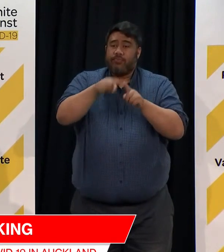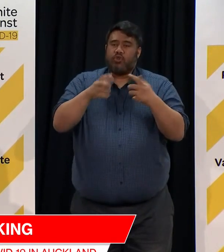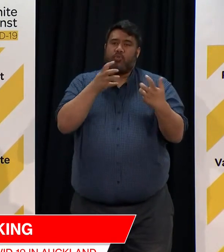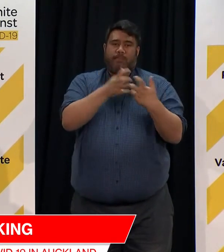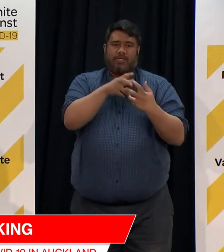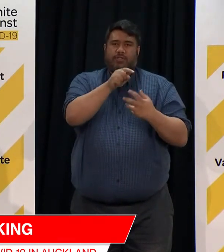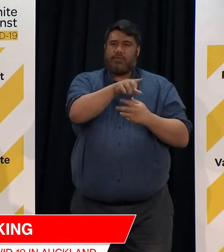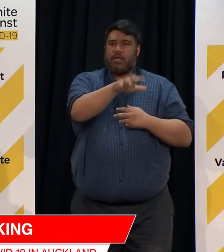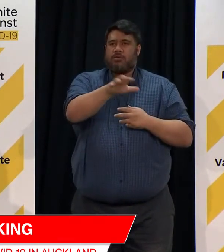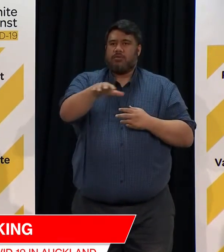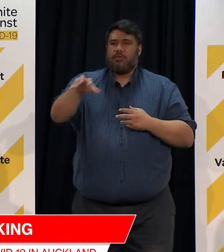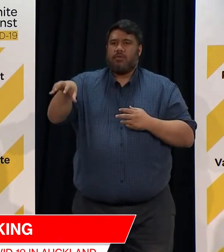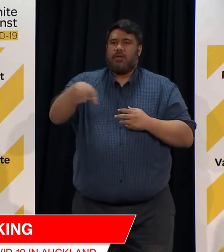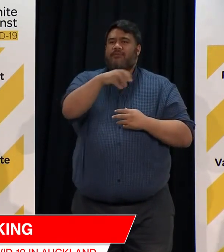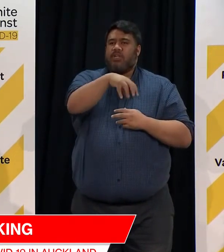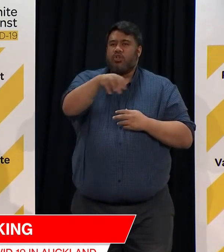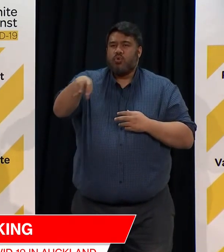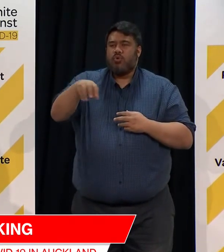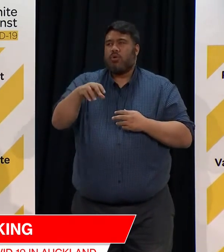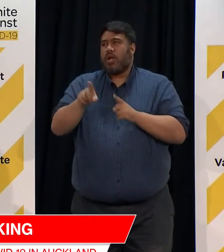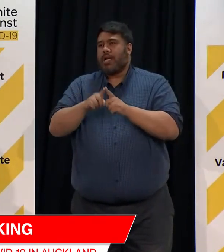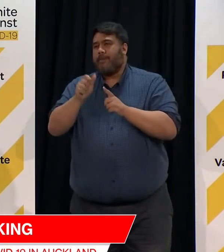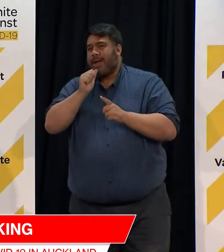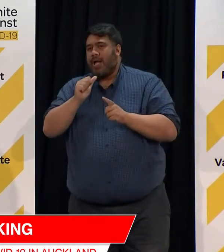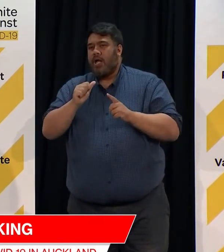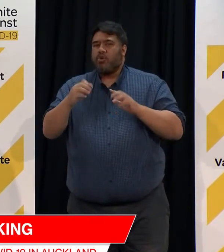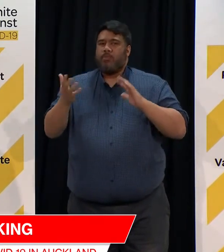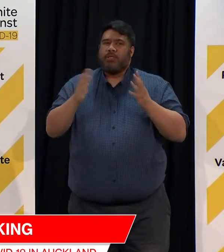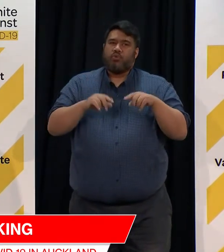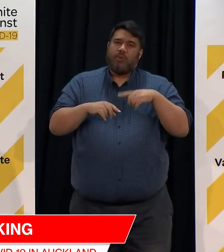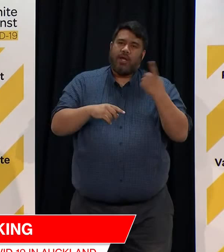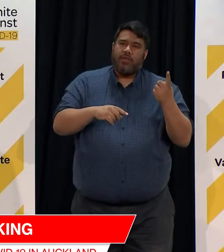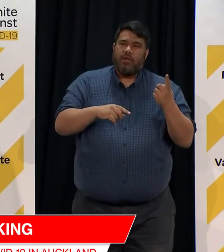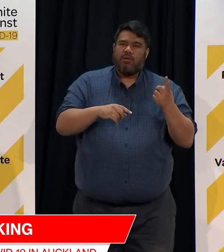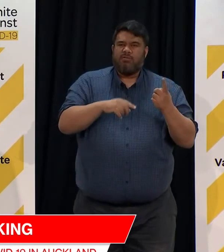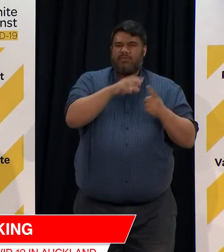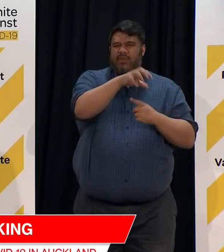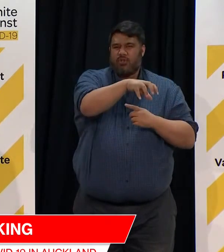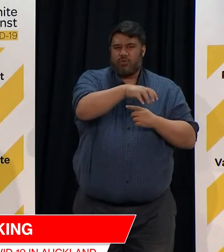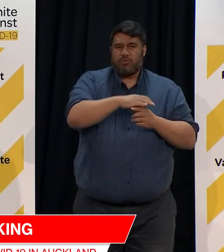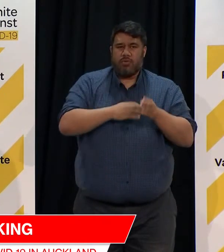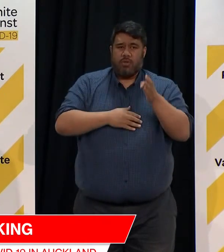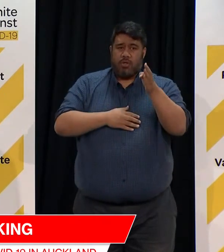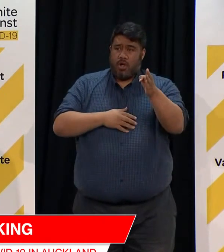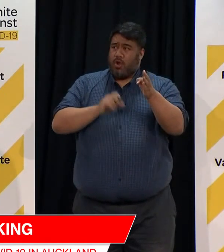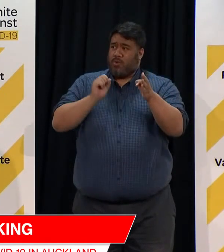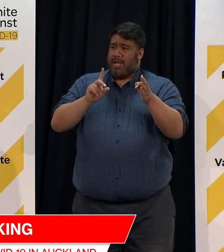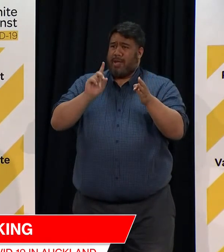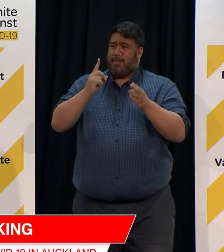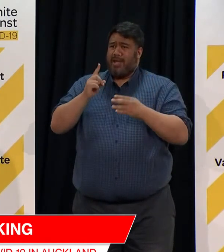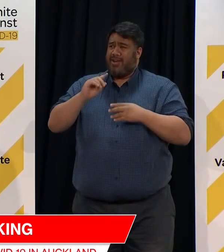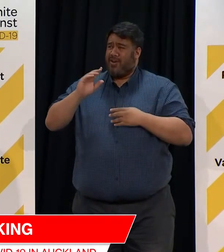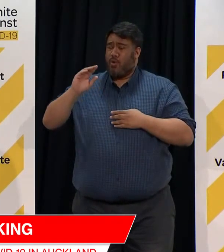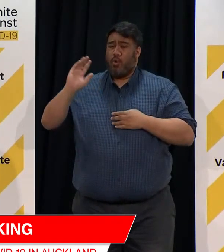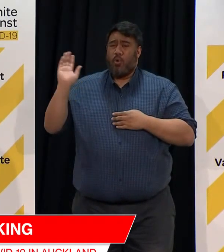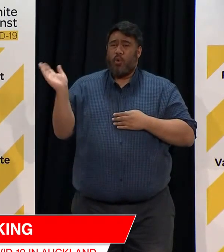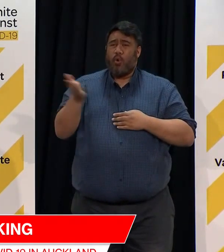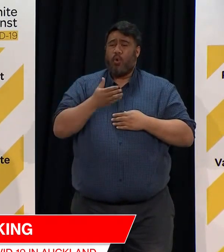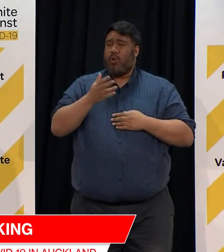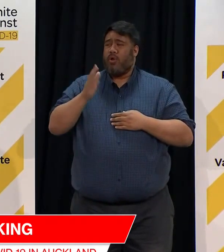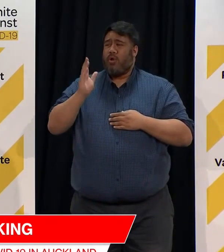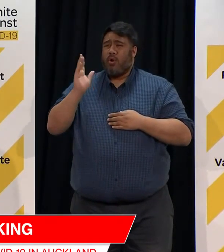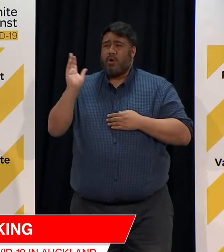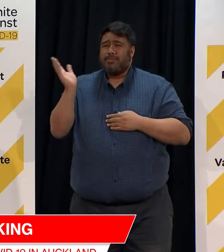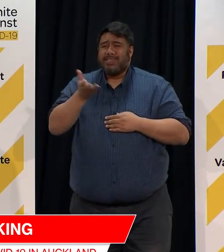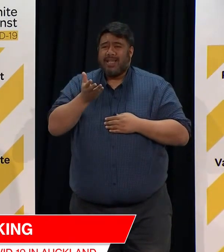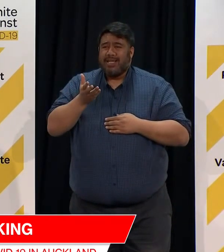And so people do need to make themselves familiar with those. Is it fair to categorise all hospitality if you're looking at a small